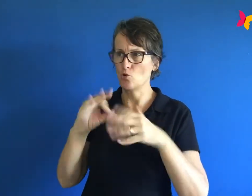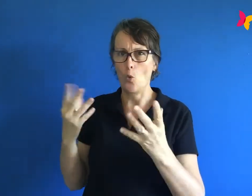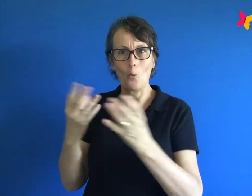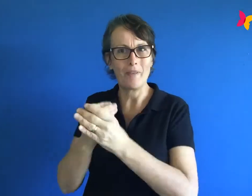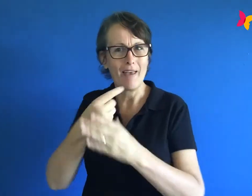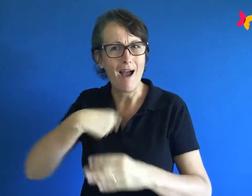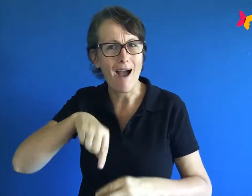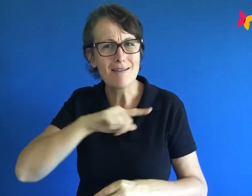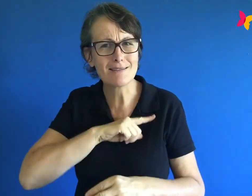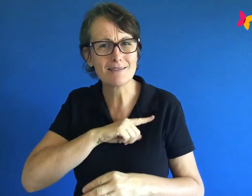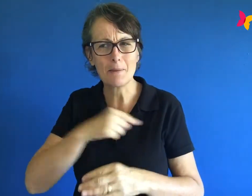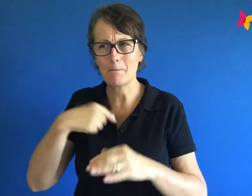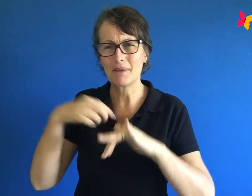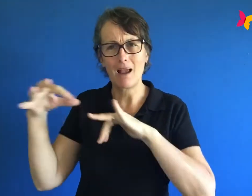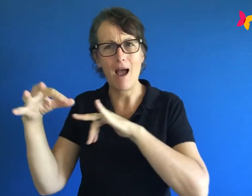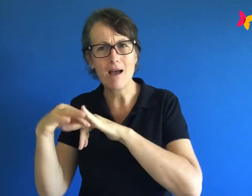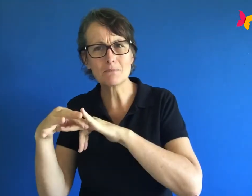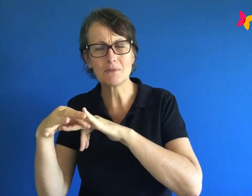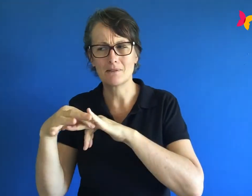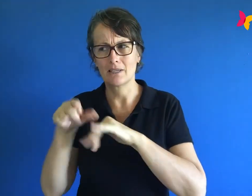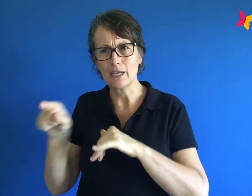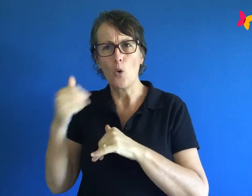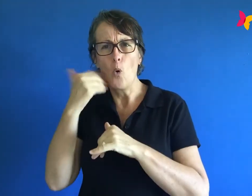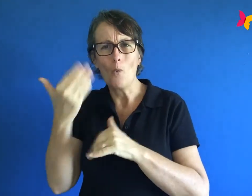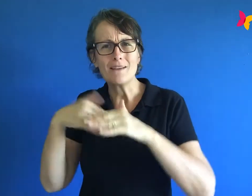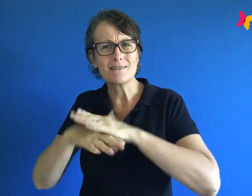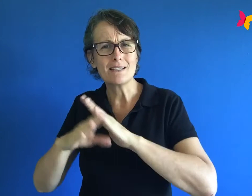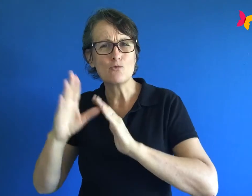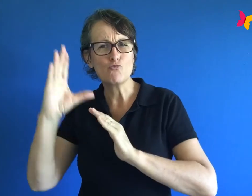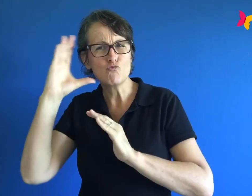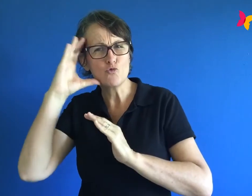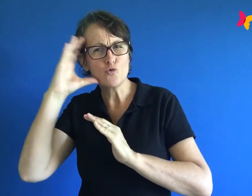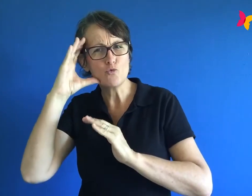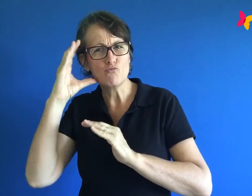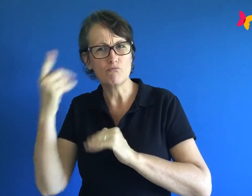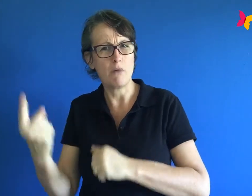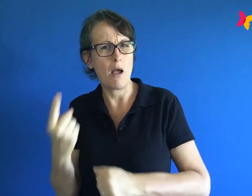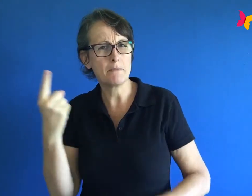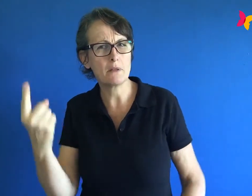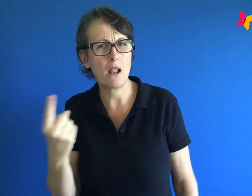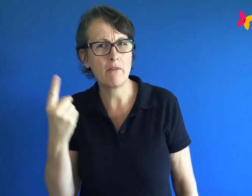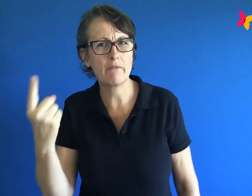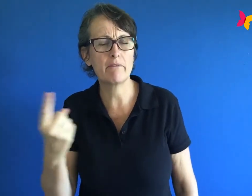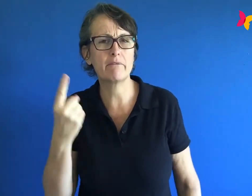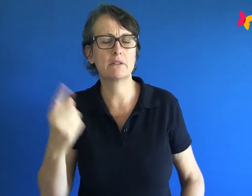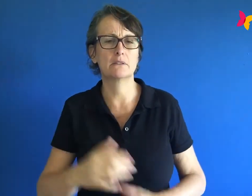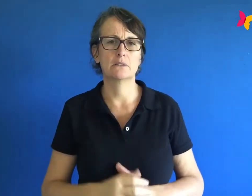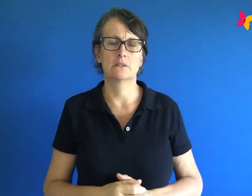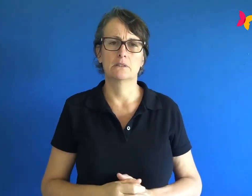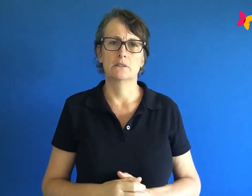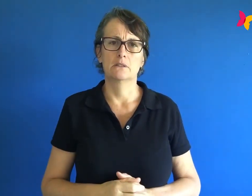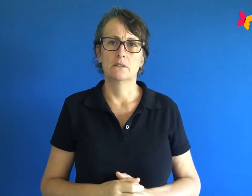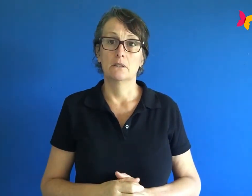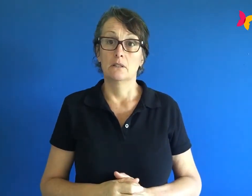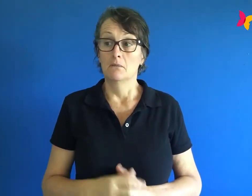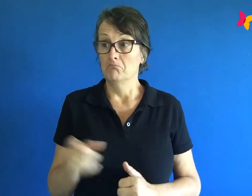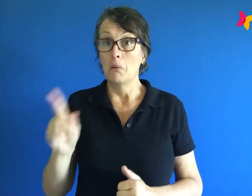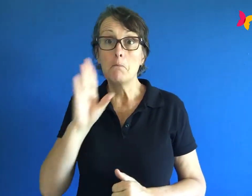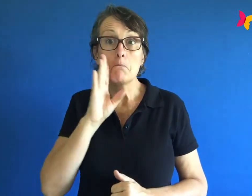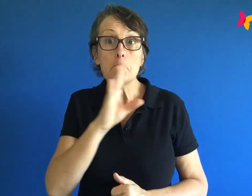noticed that he would spend more time in his bedroom. He would often skip dinner and say he wasn't